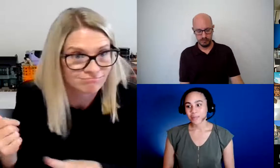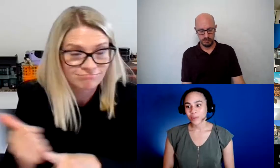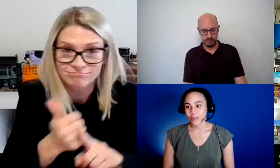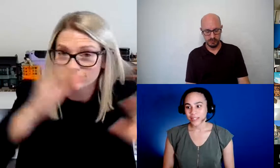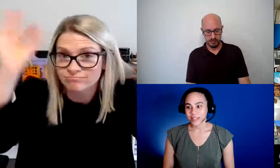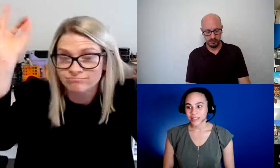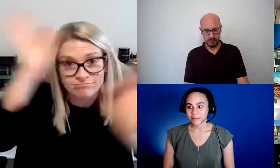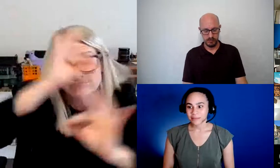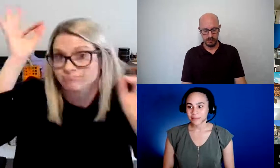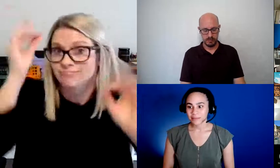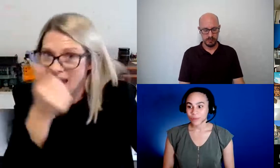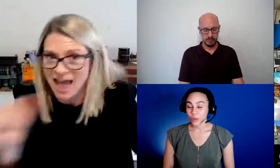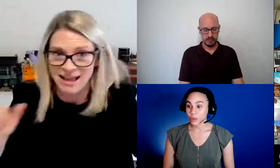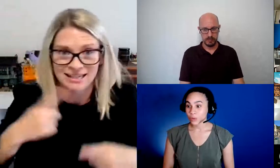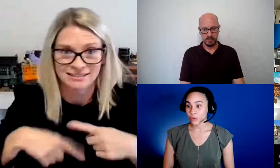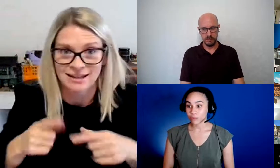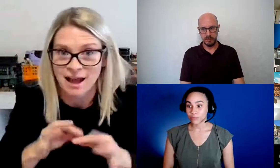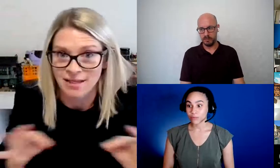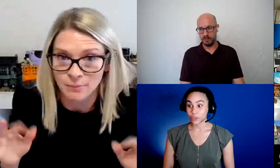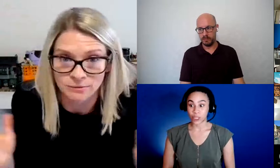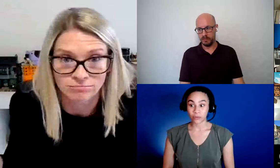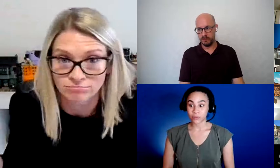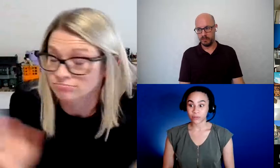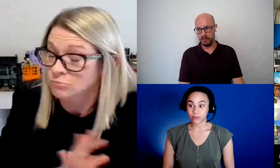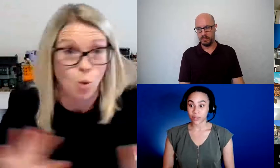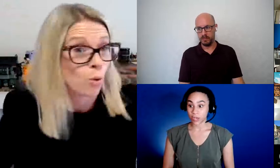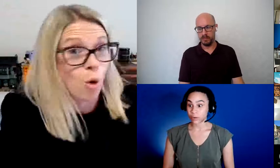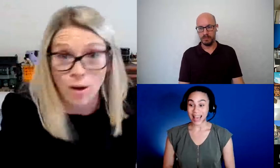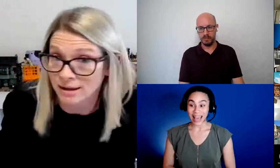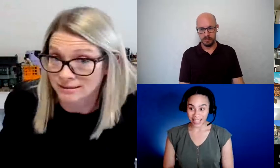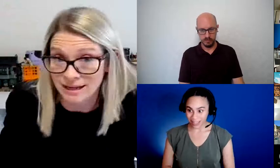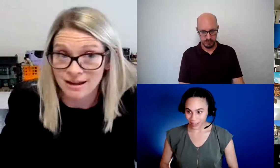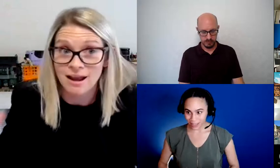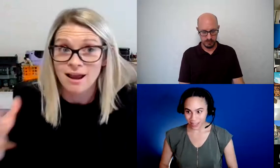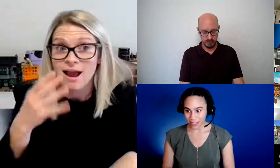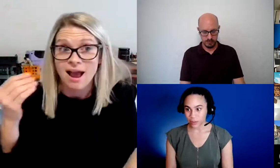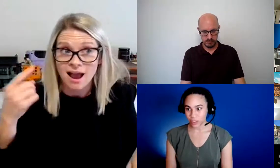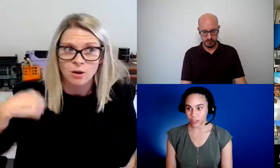employees who don't know any sign language.